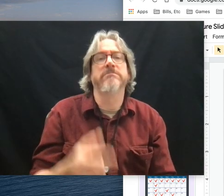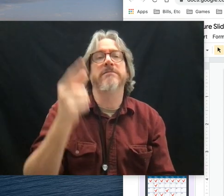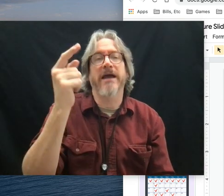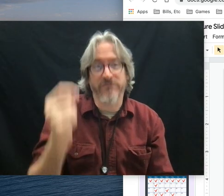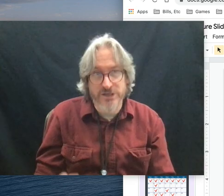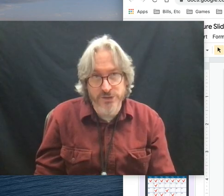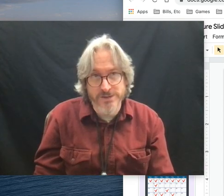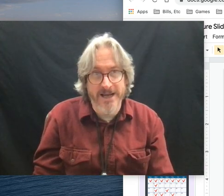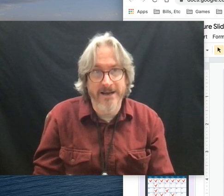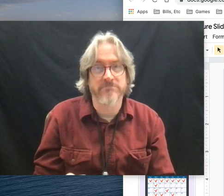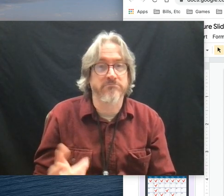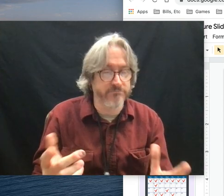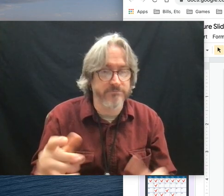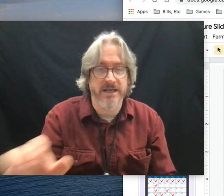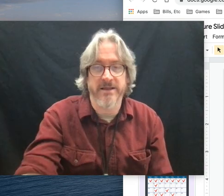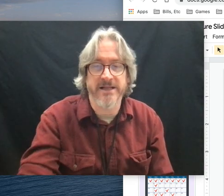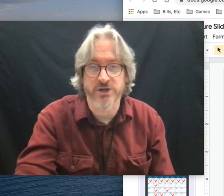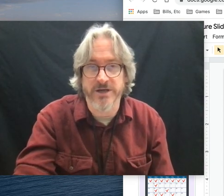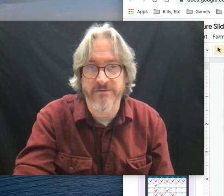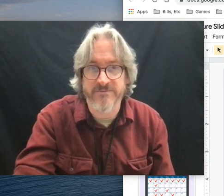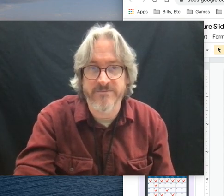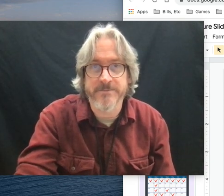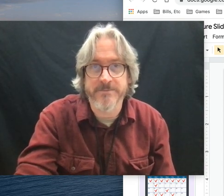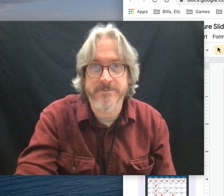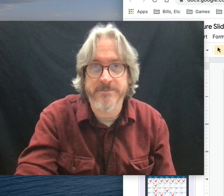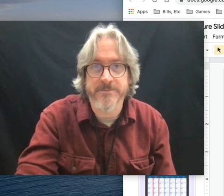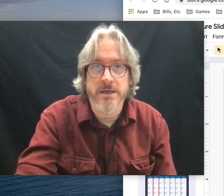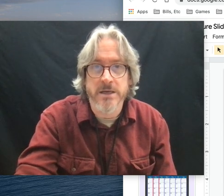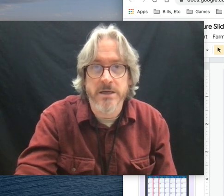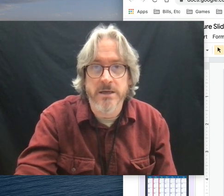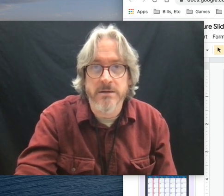Monday, every Tuesday, that's good enough.